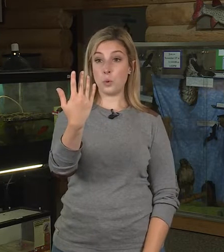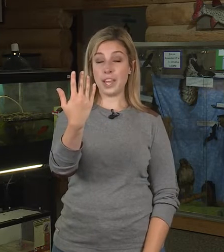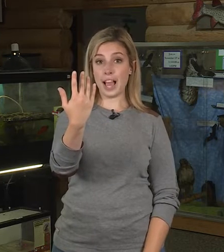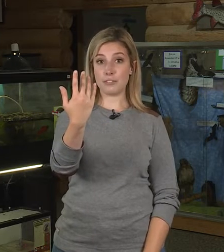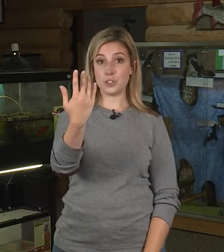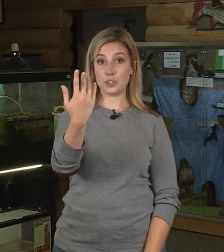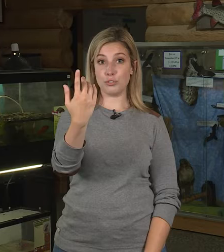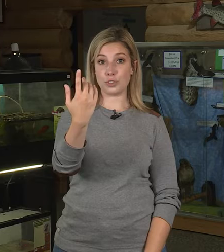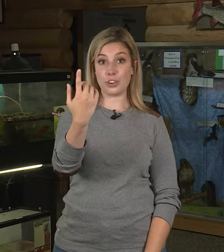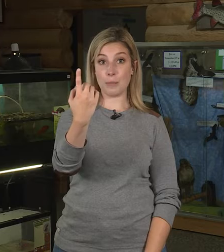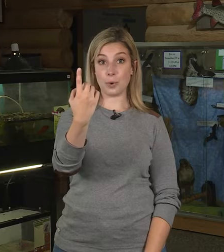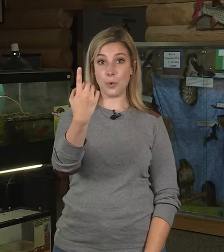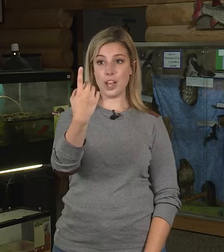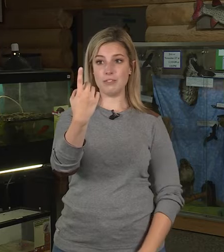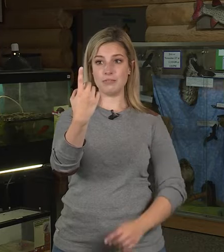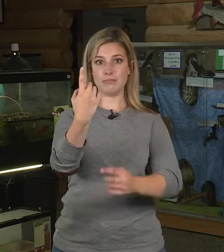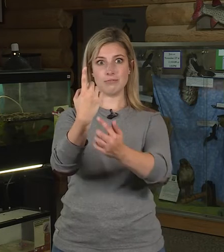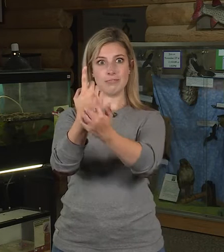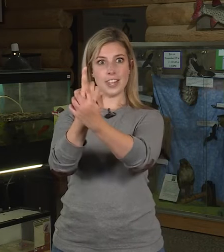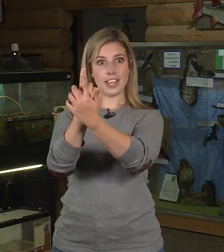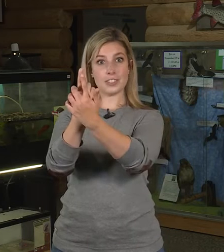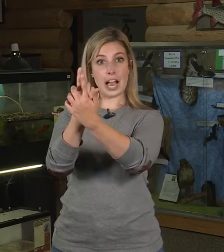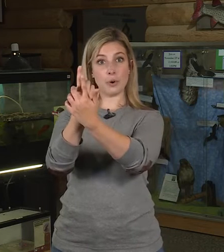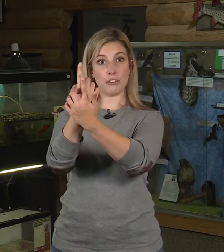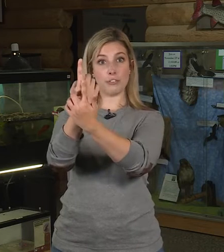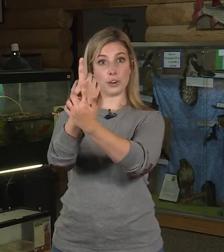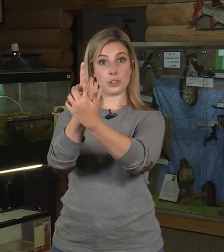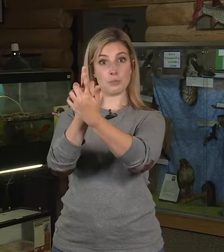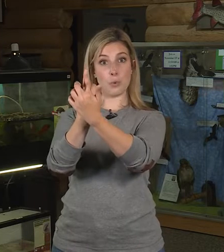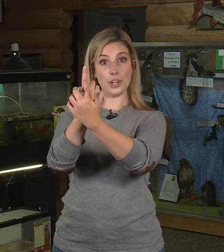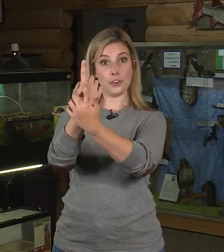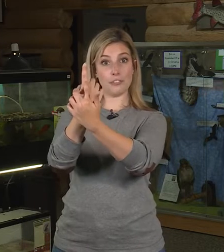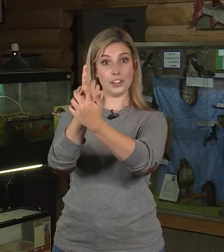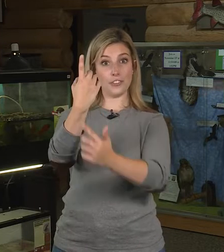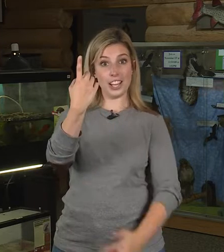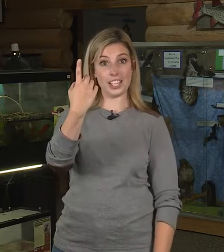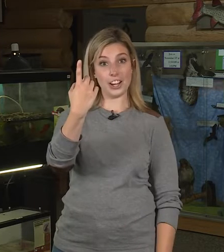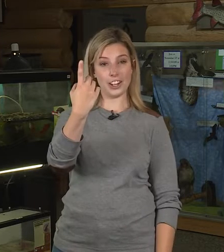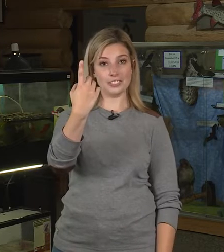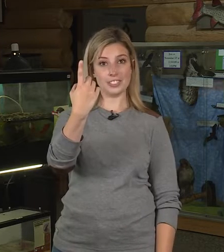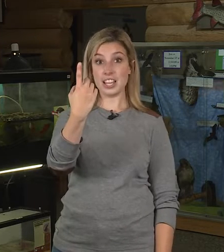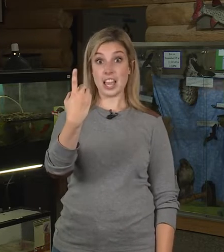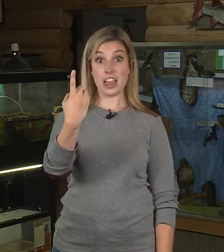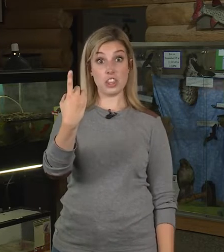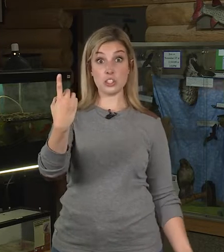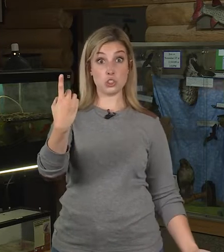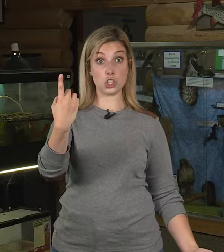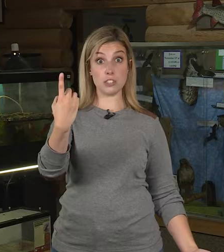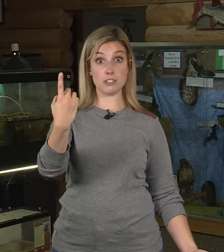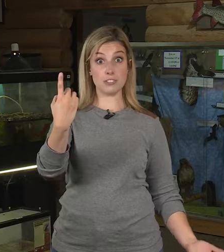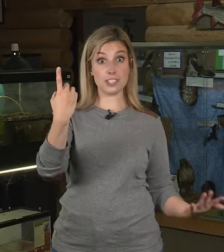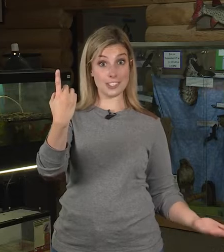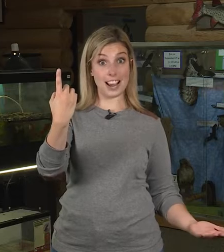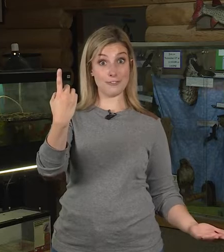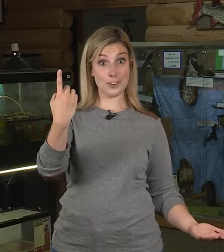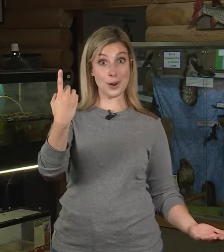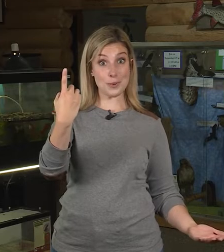we have to do for number 1 is our first pointer finger right here. And this is just the sign for number